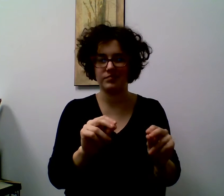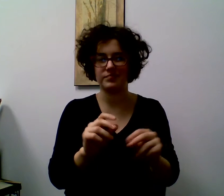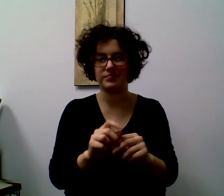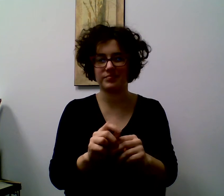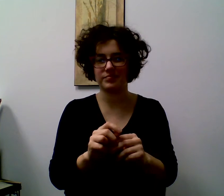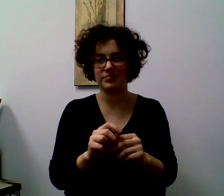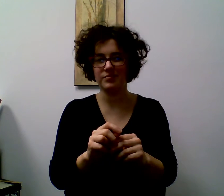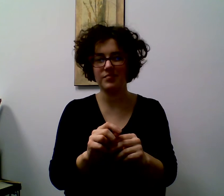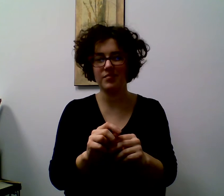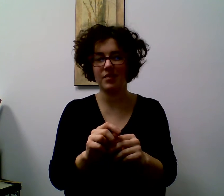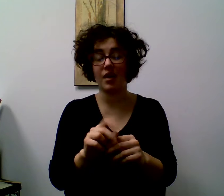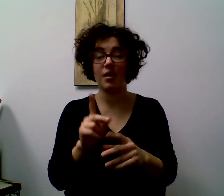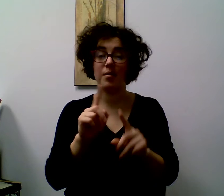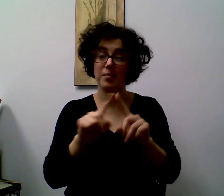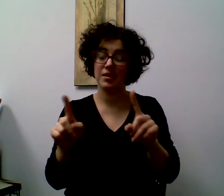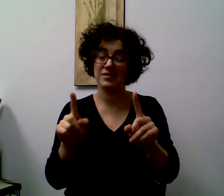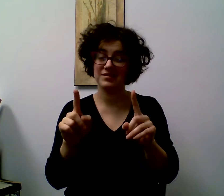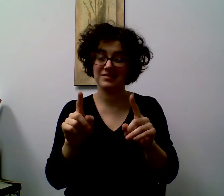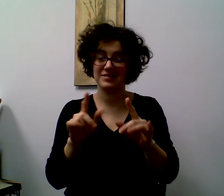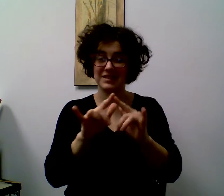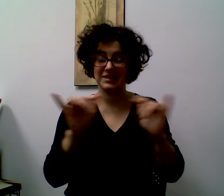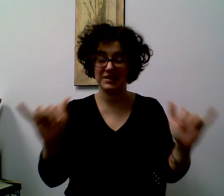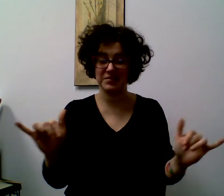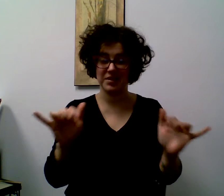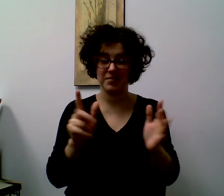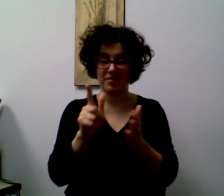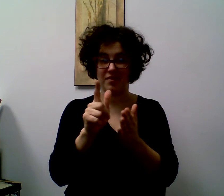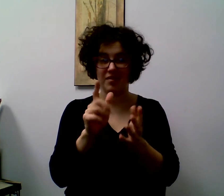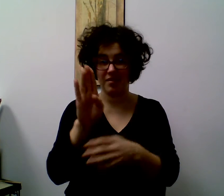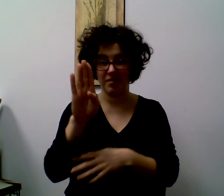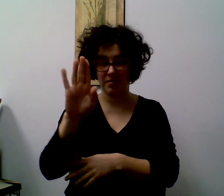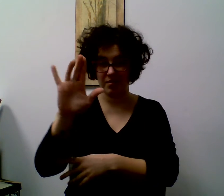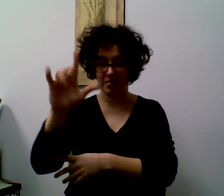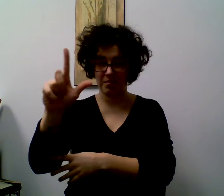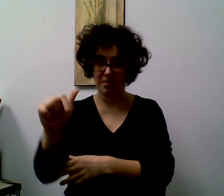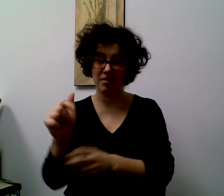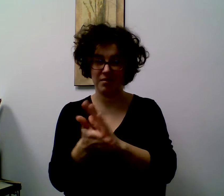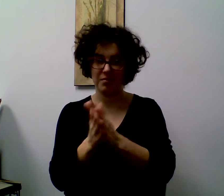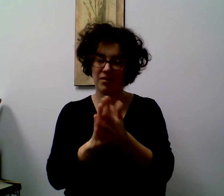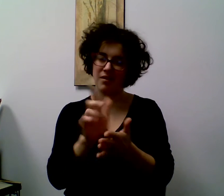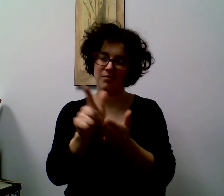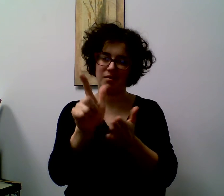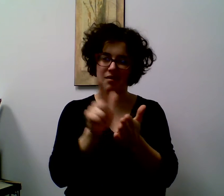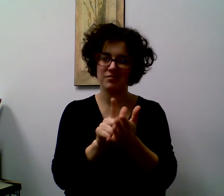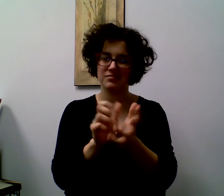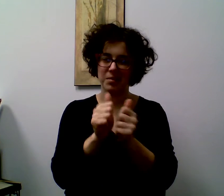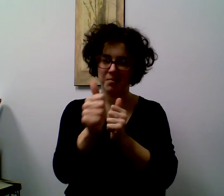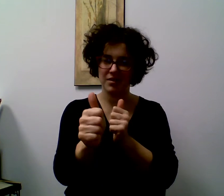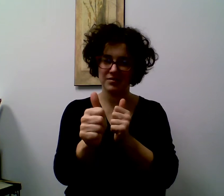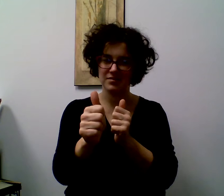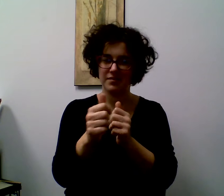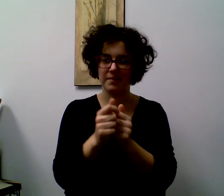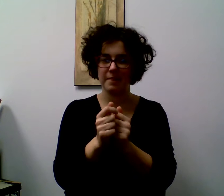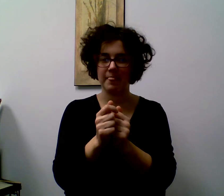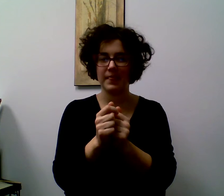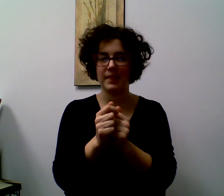into law amidst a storm of protest, while Georgia's Alexander Stephens, future Confederate vice president, hailed the act's passage